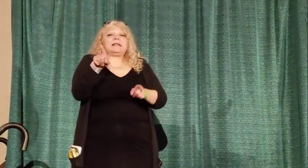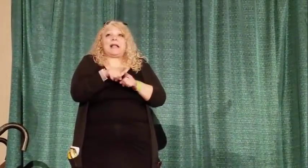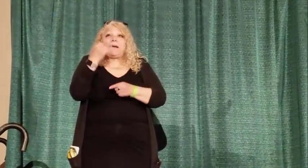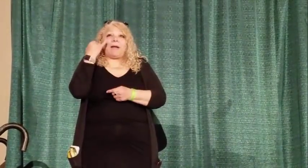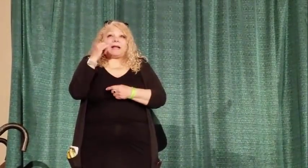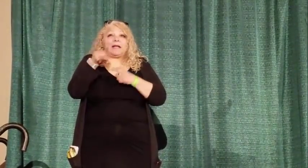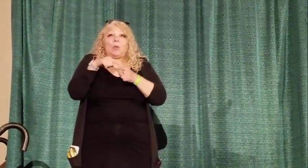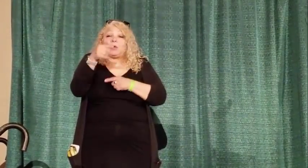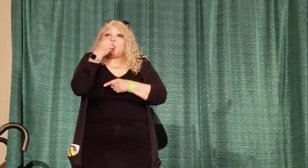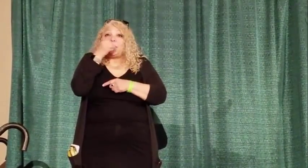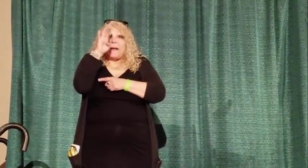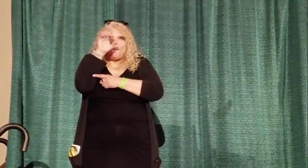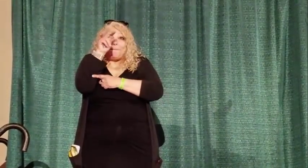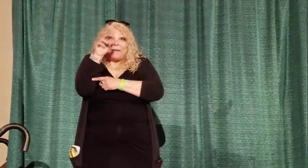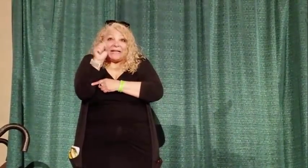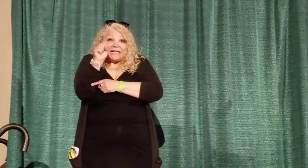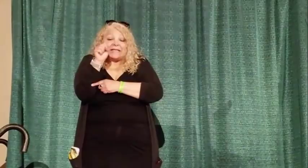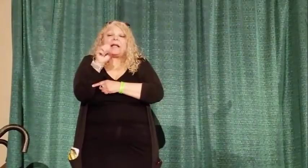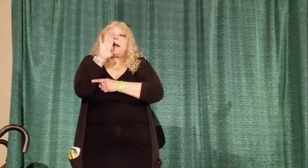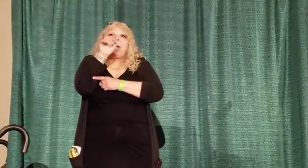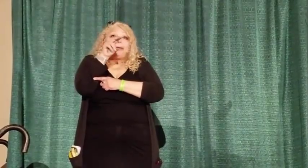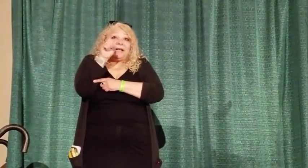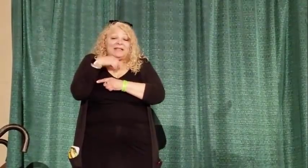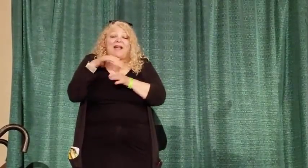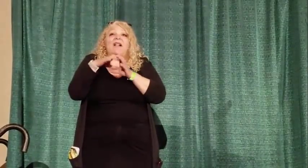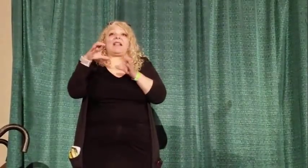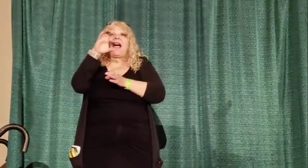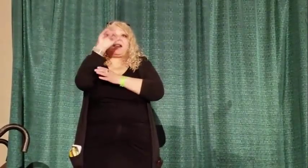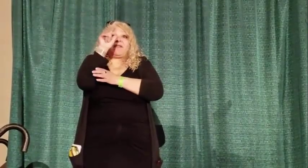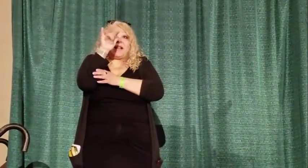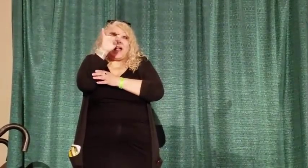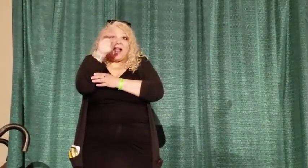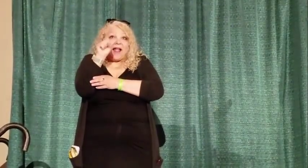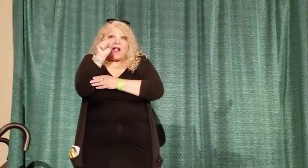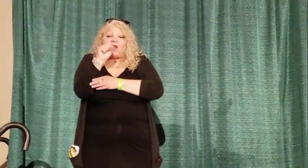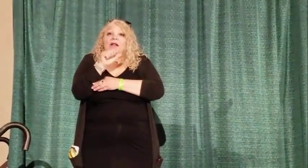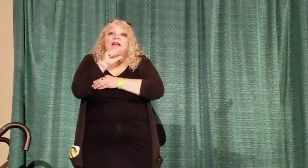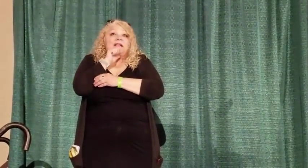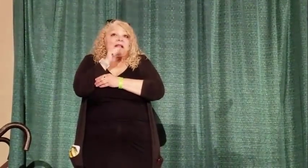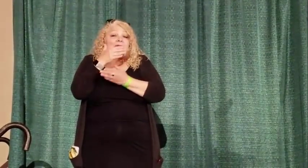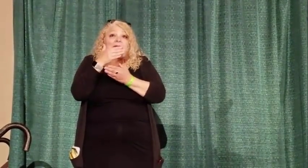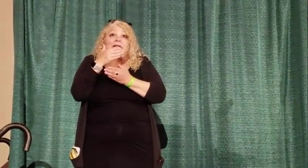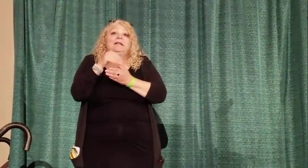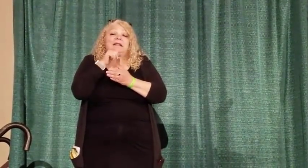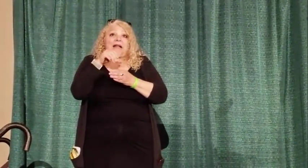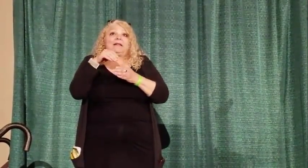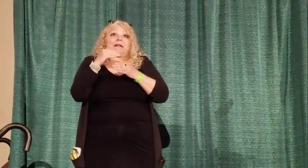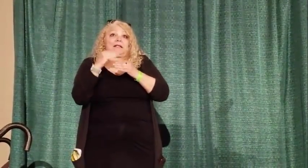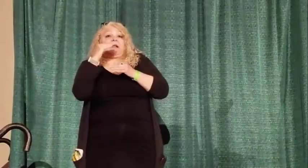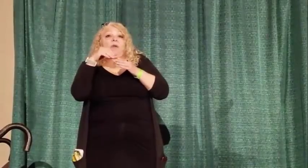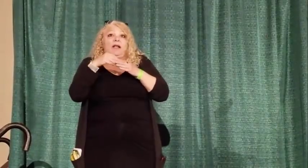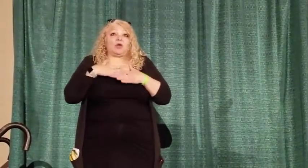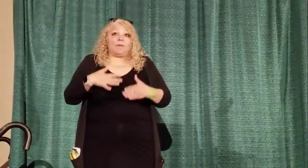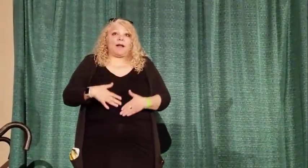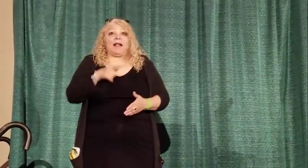when you eat beans, because beans have a large number of calories that are biologically not accessible to the body as well.